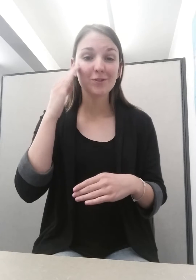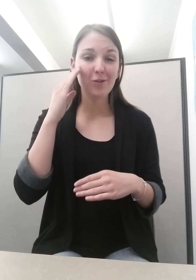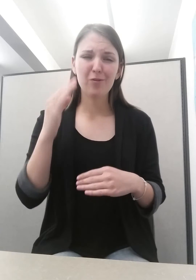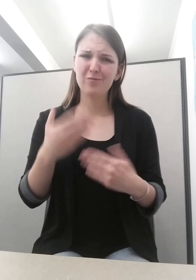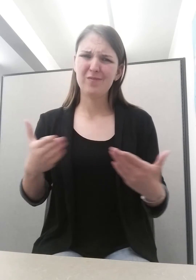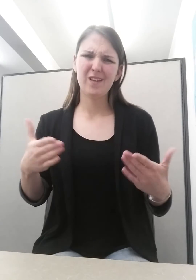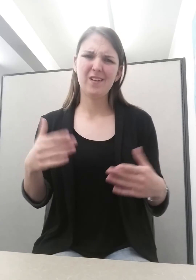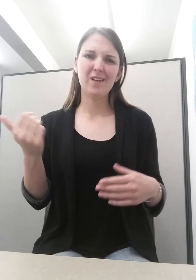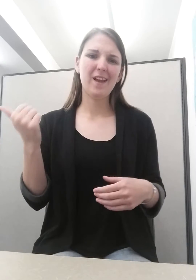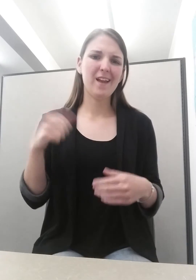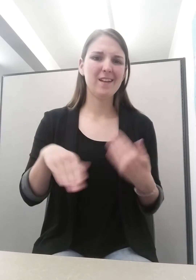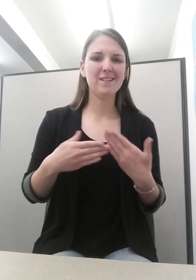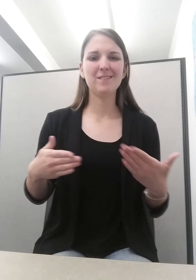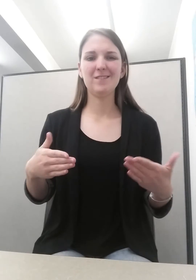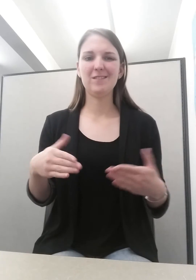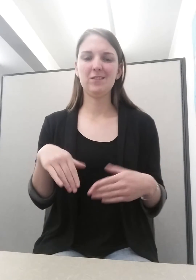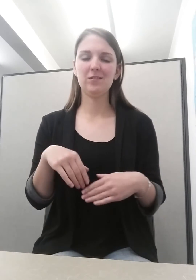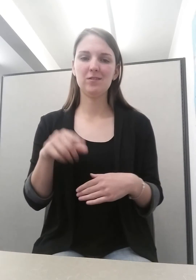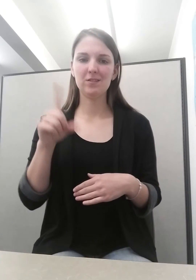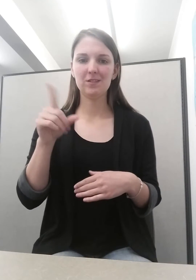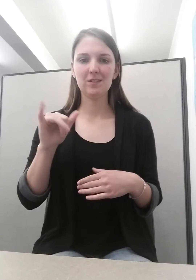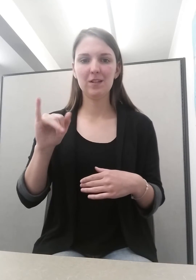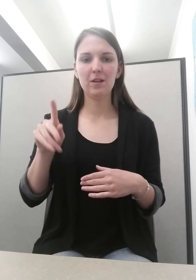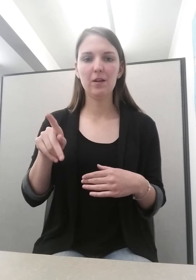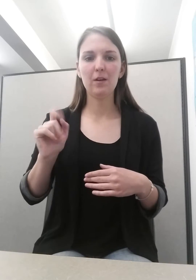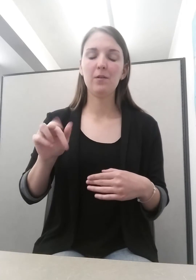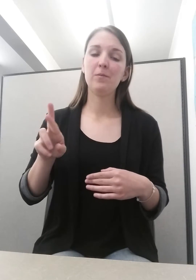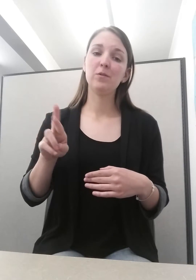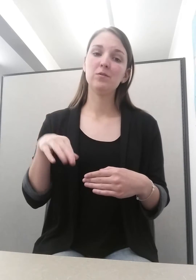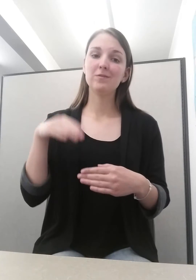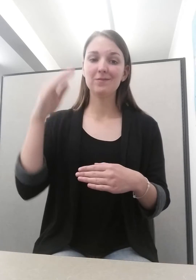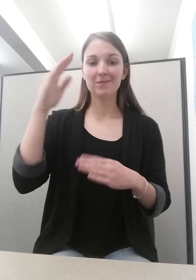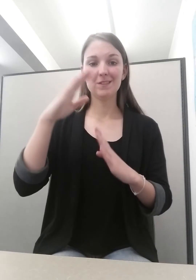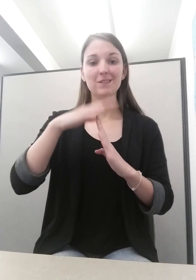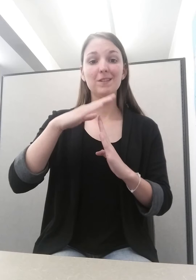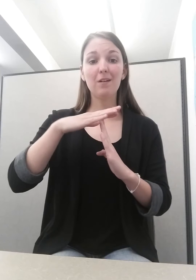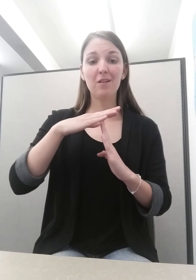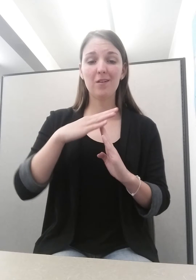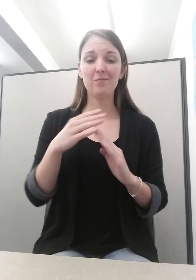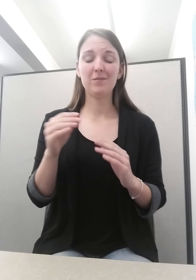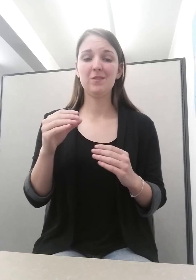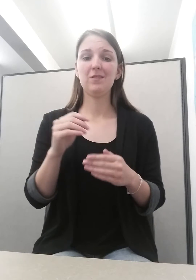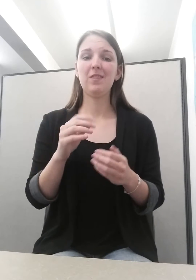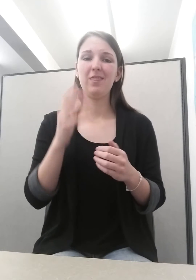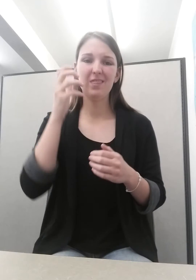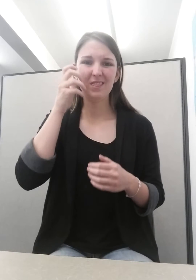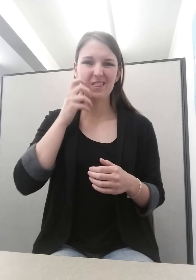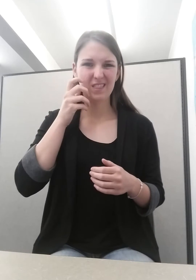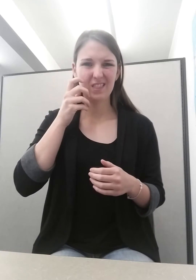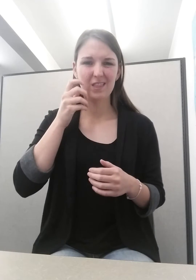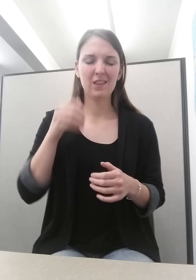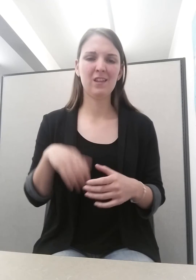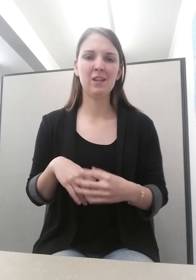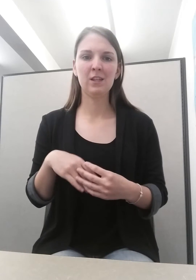part of the zipper is kind of thick. So it's going to be important when you're sewing that when you get to the top part and the